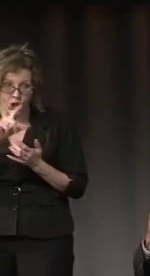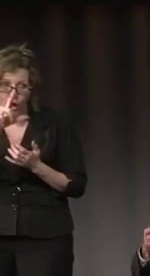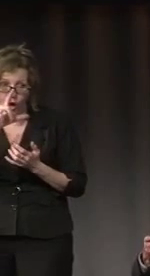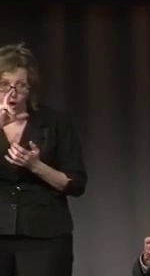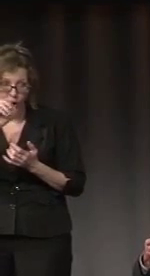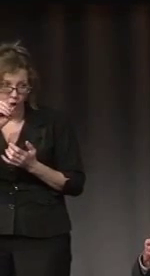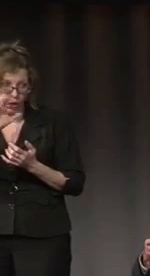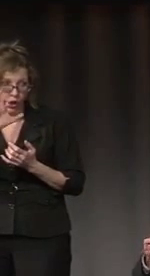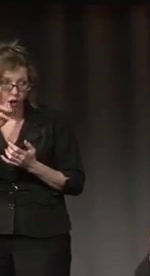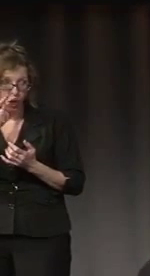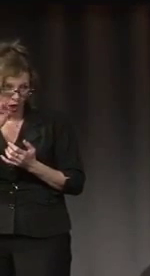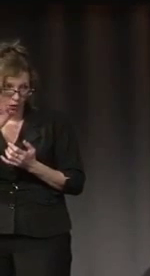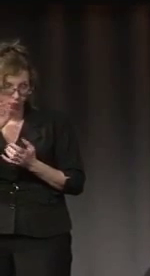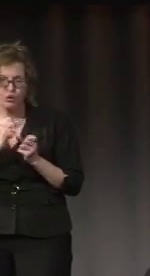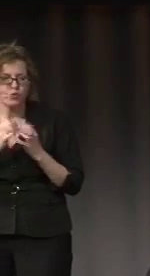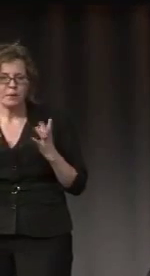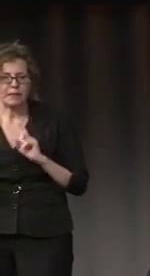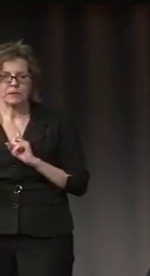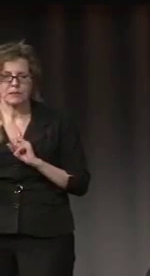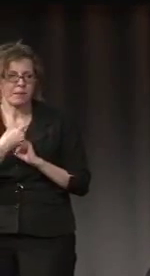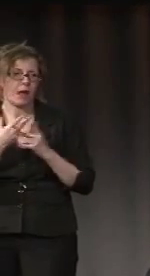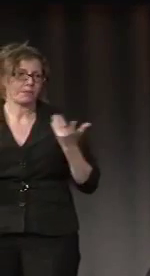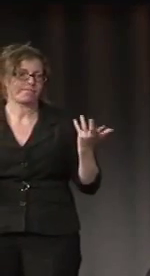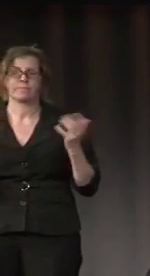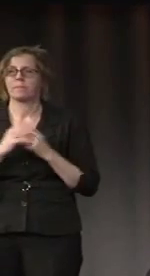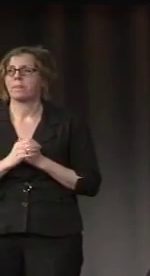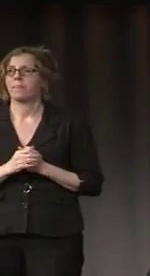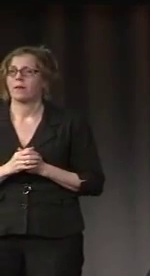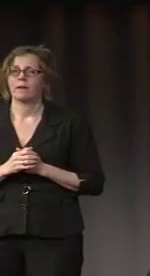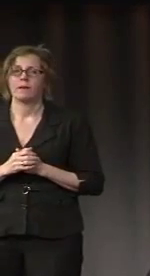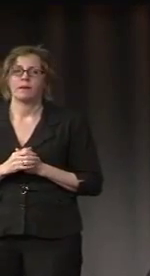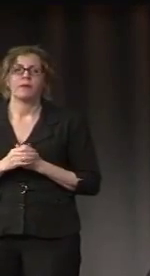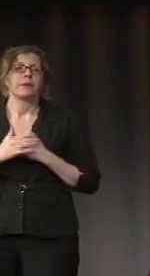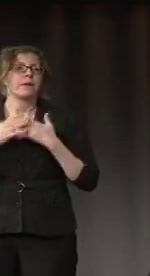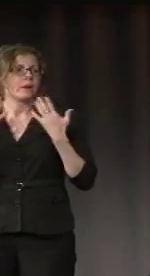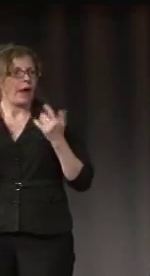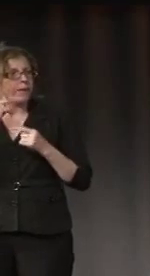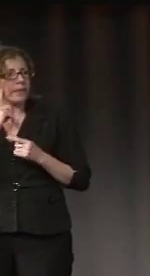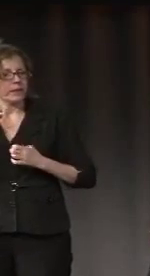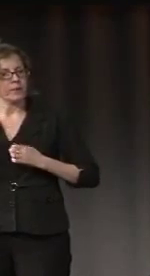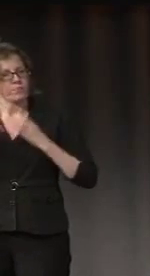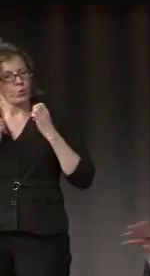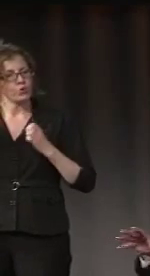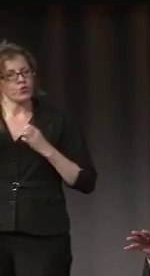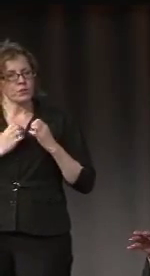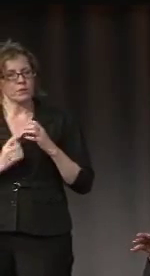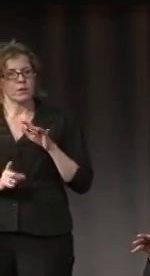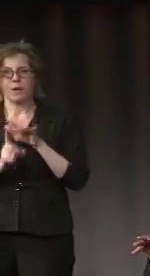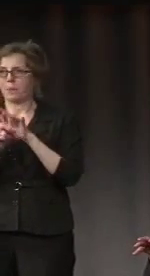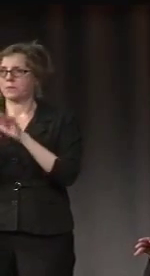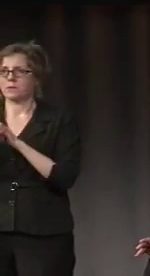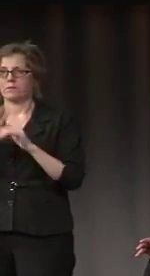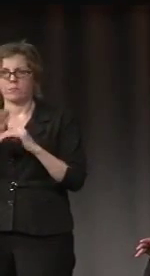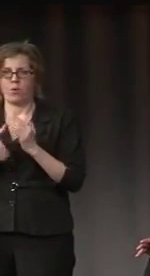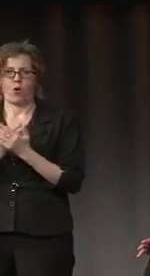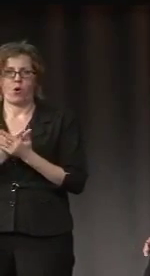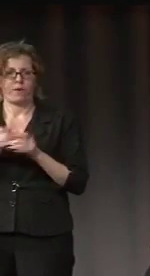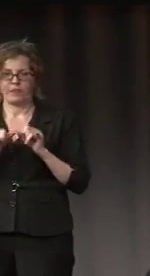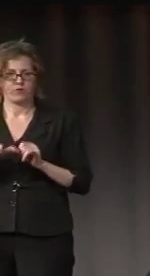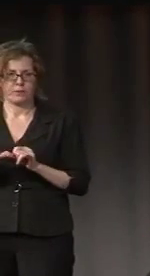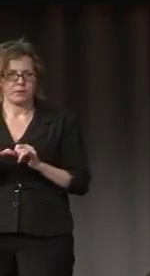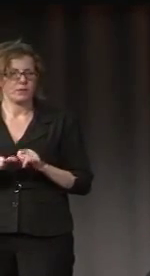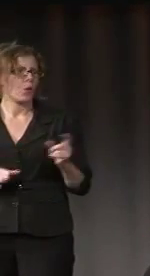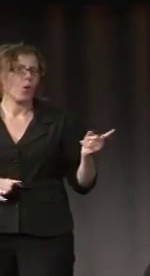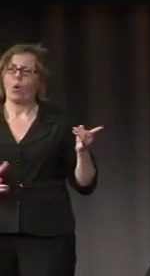Right. Again, too many still life. So I think that the emotion comes in all of the instruments.